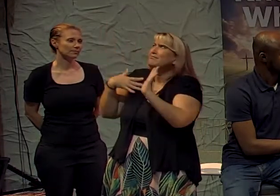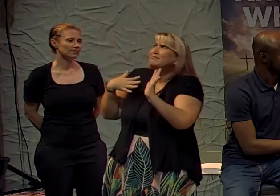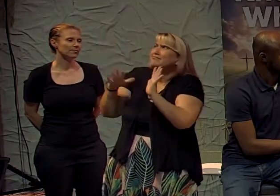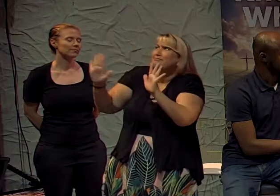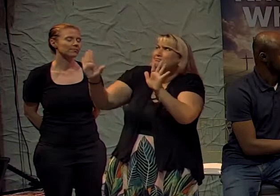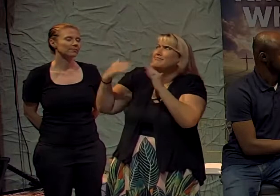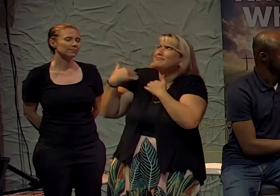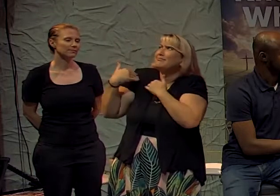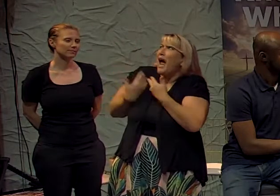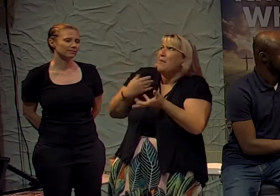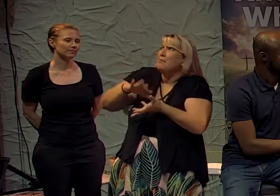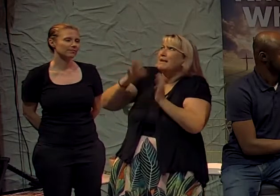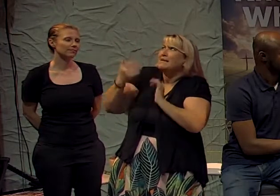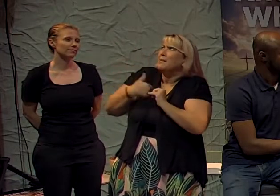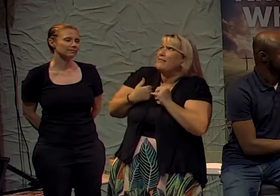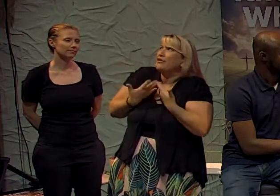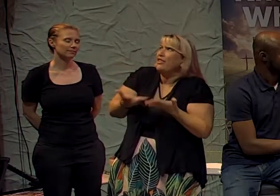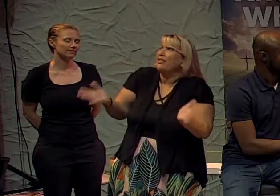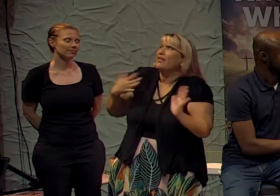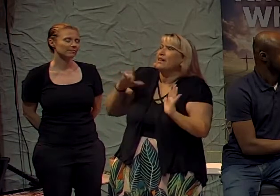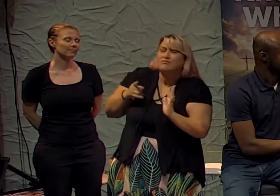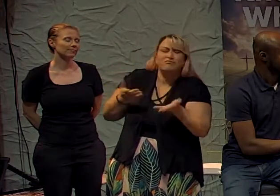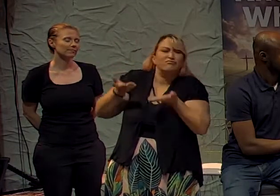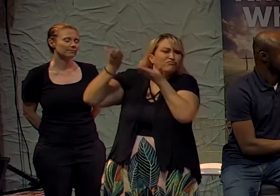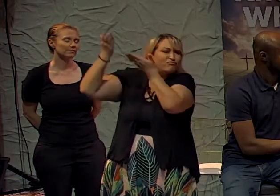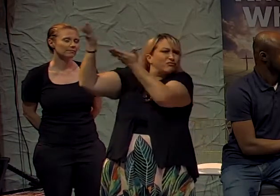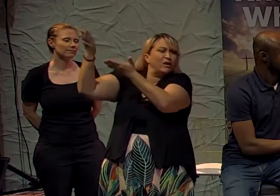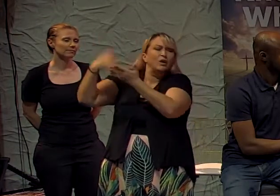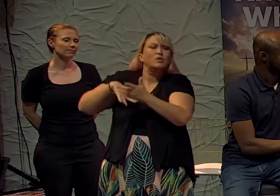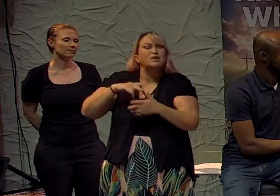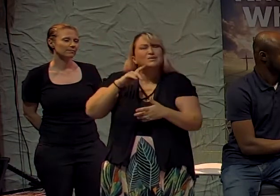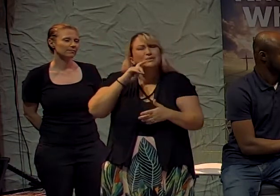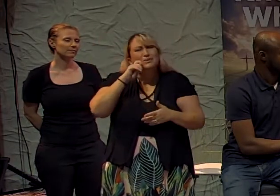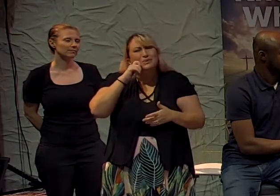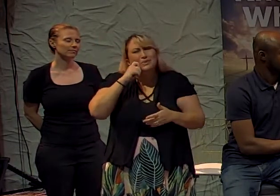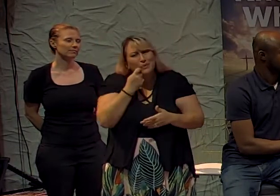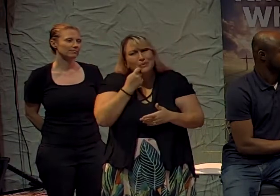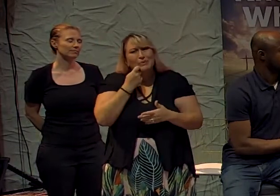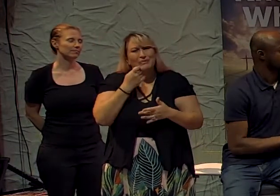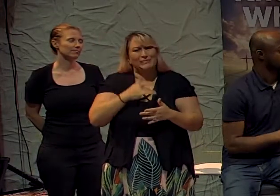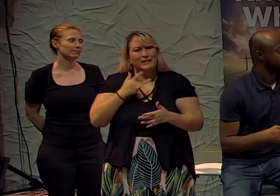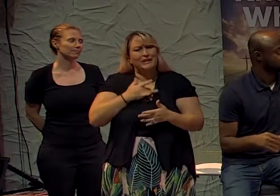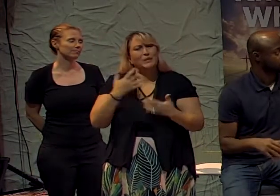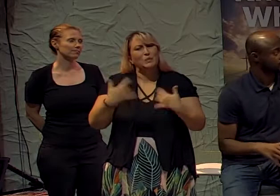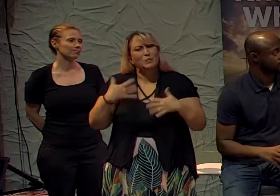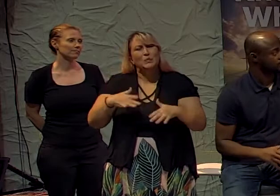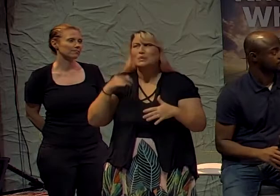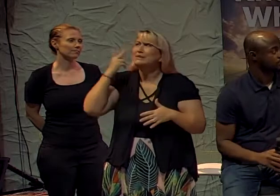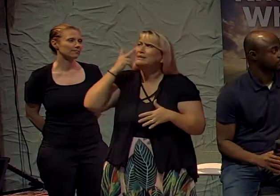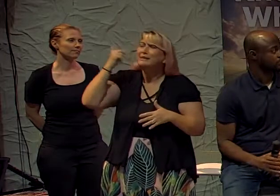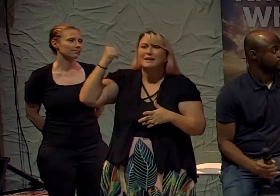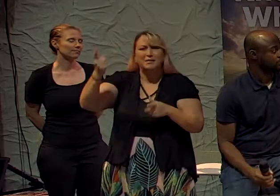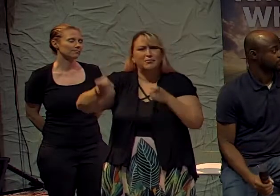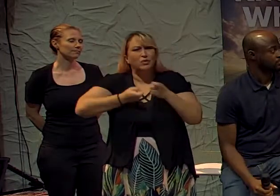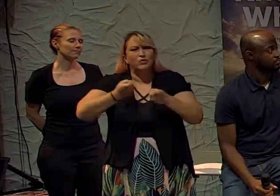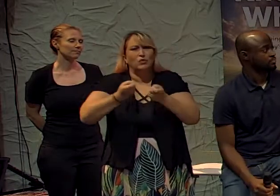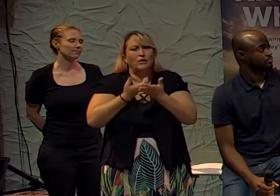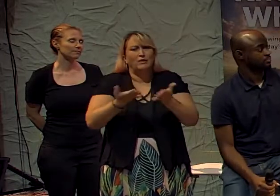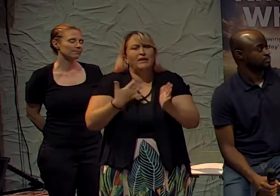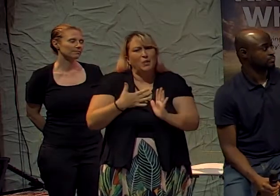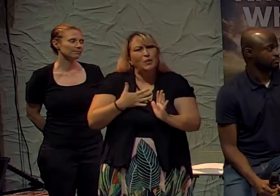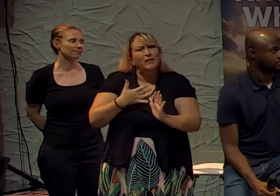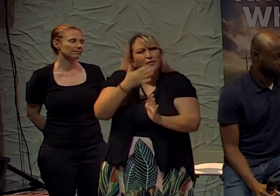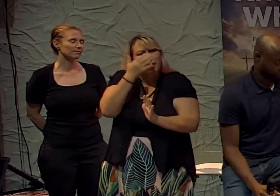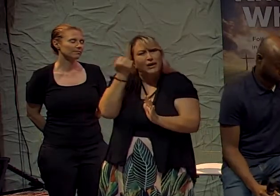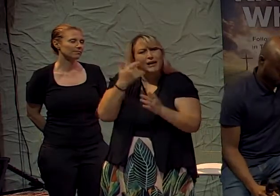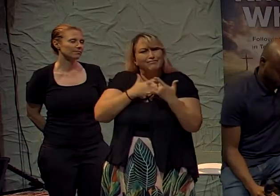I'm messing up everything. And it was such a cool feeling to see God just take control. And I think we all do that at times. We forget he's